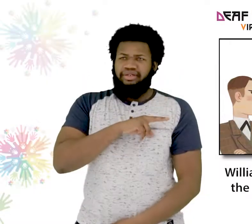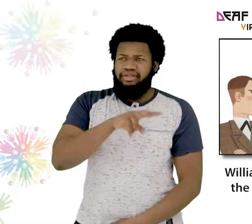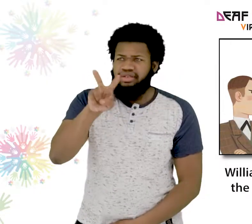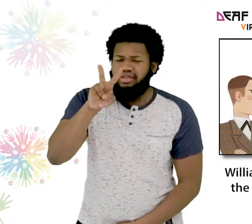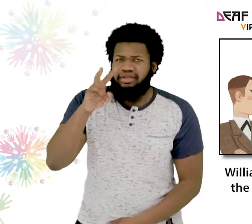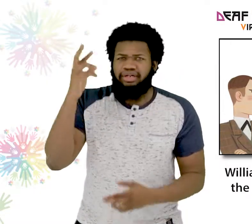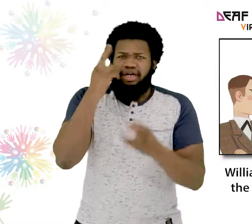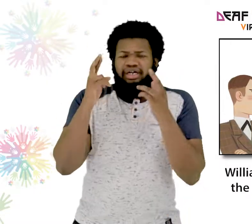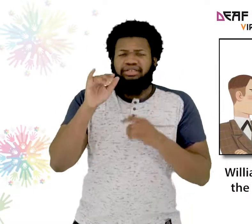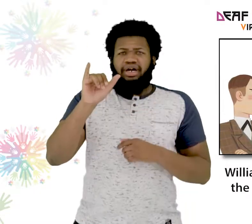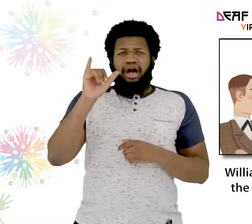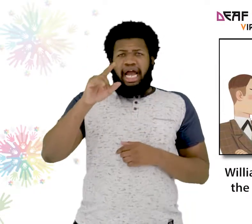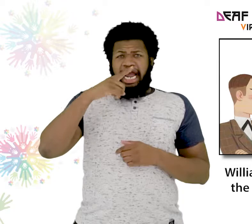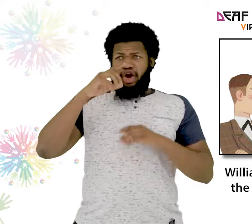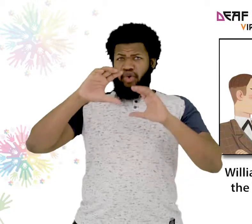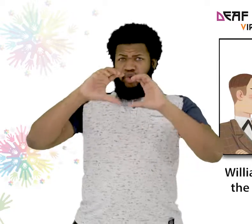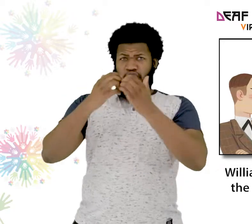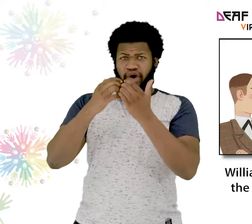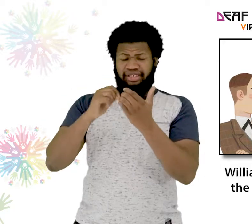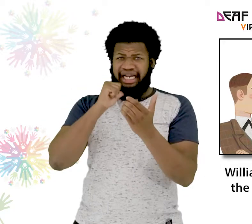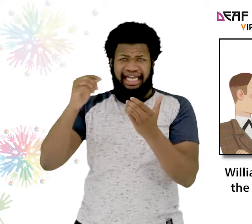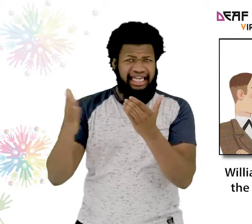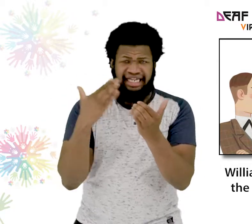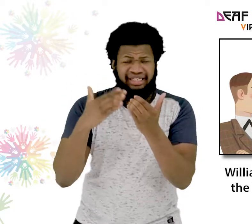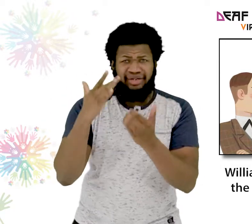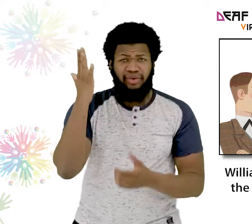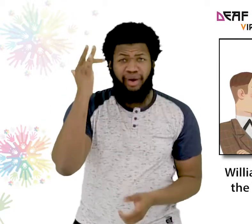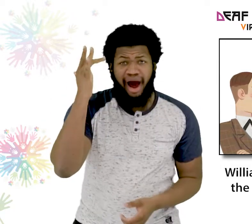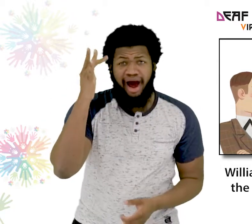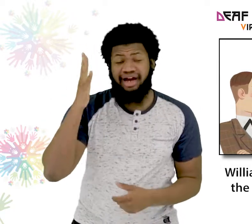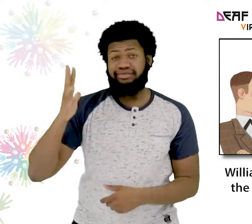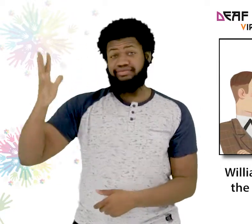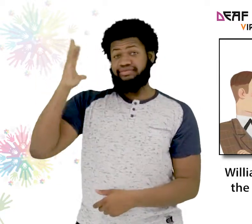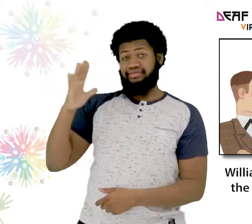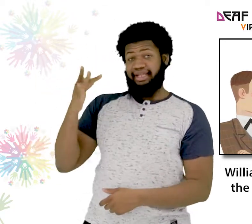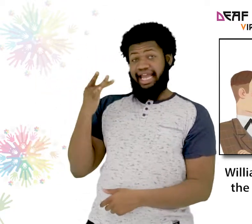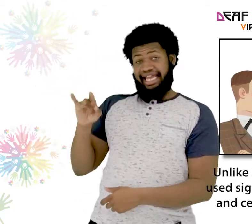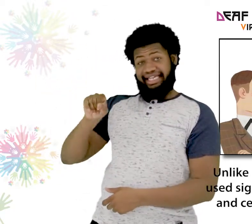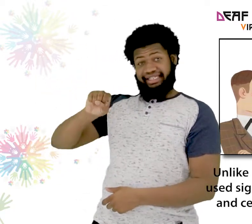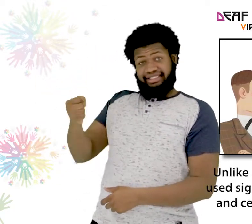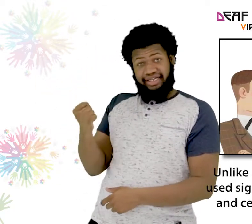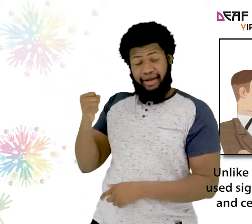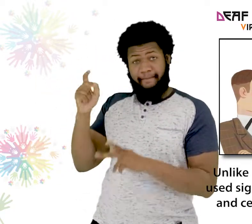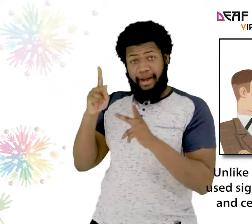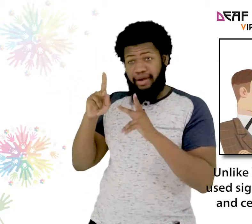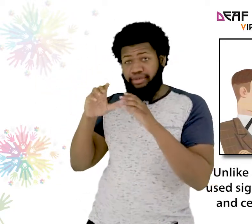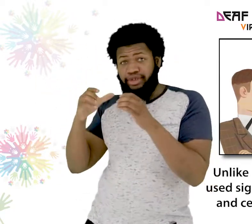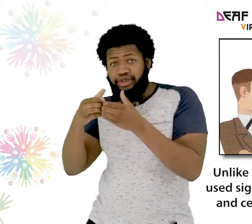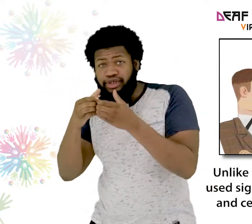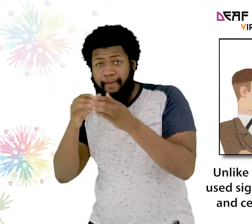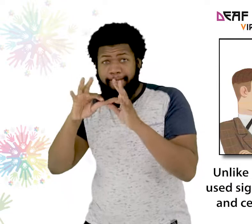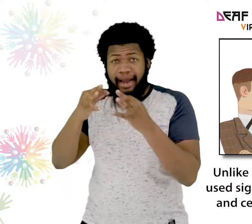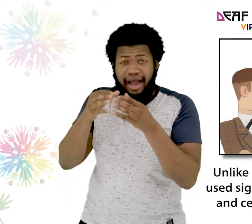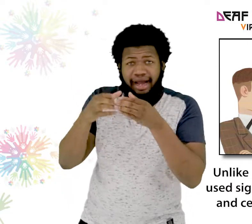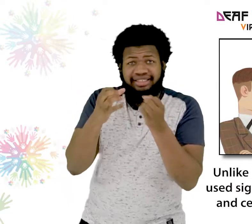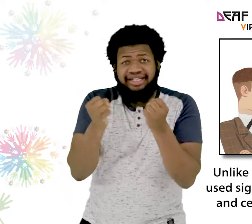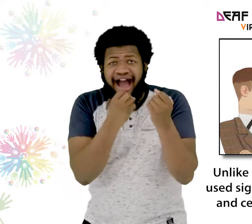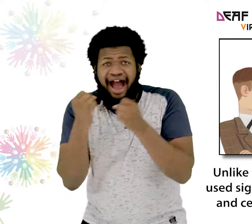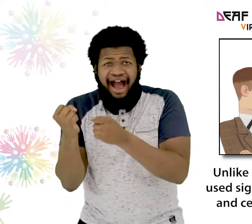William soon learned that life in the hearing world wasn't easy. Unlike his parents, few people used sign language